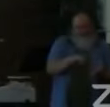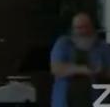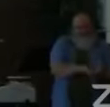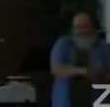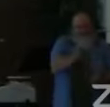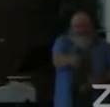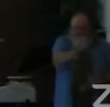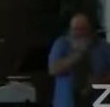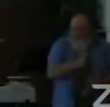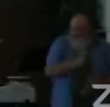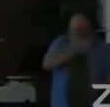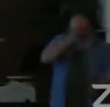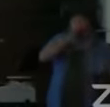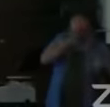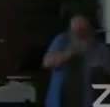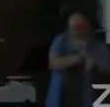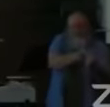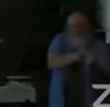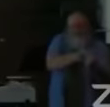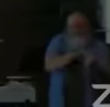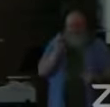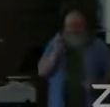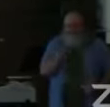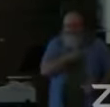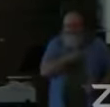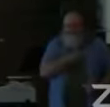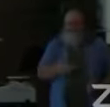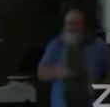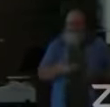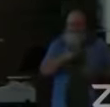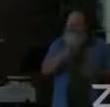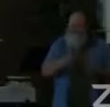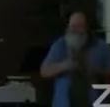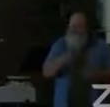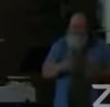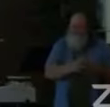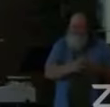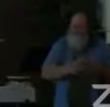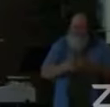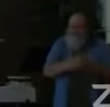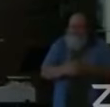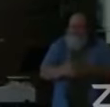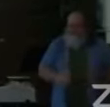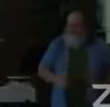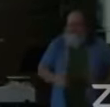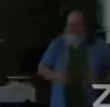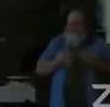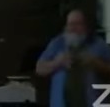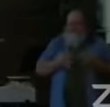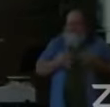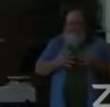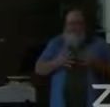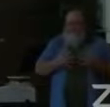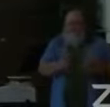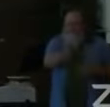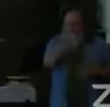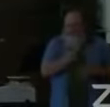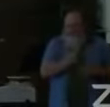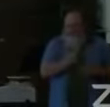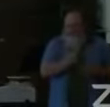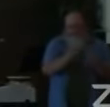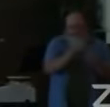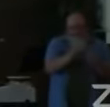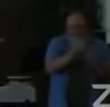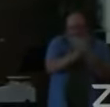for us. If people in America would just live according to God's word, we could have that kind